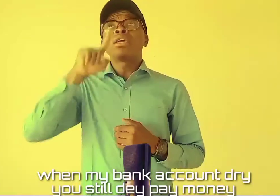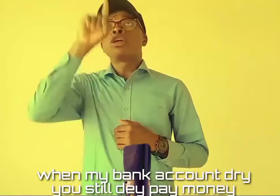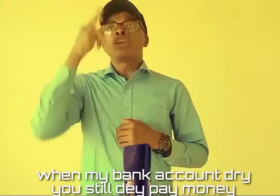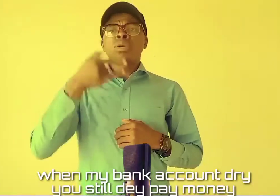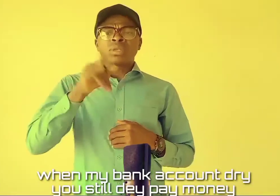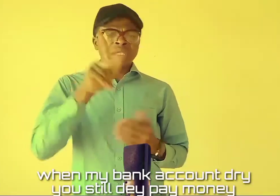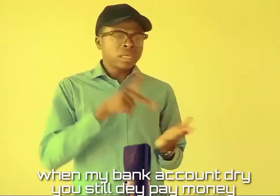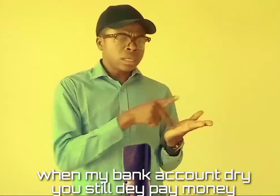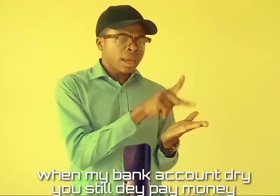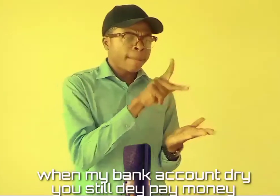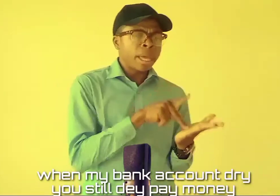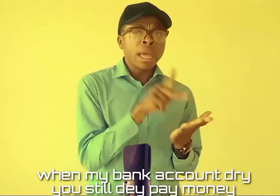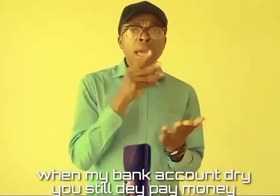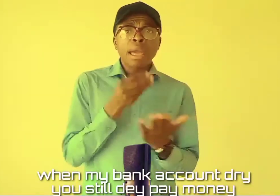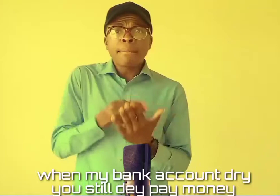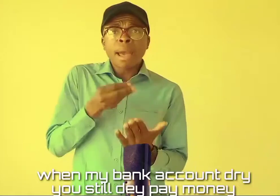you still they pay my bills.